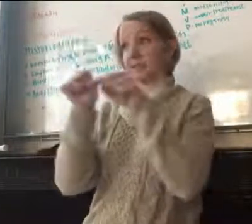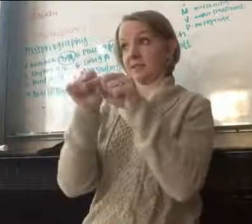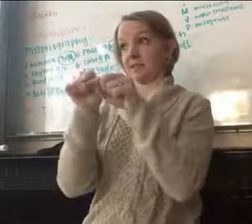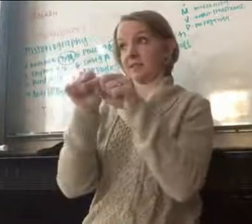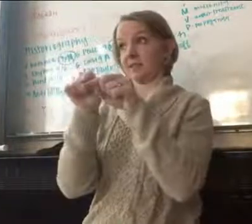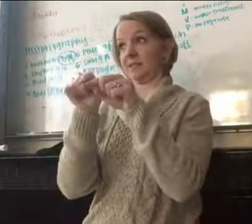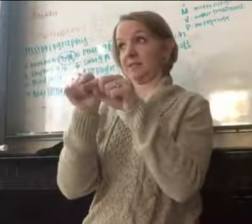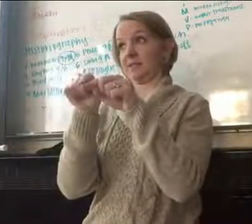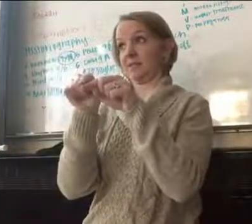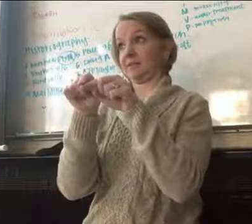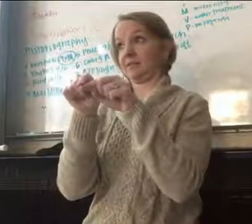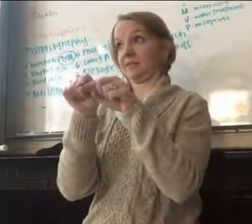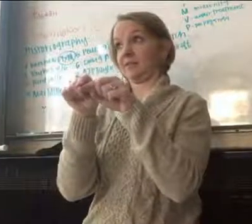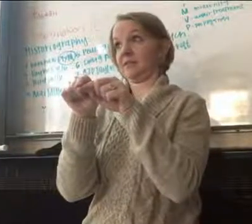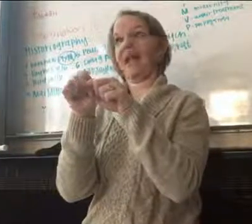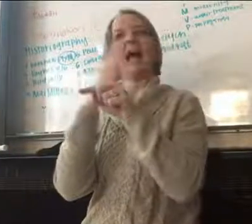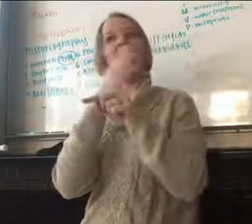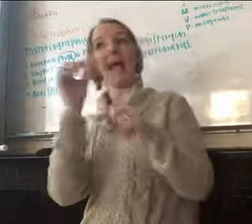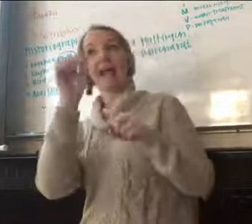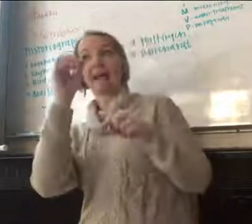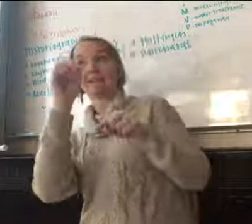Okay?